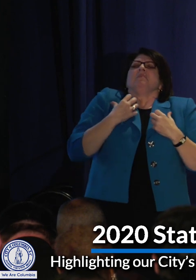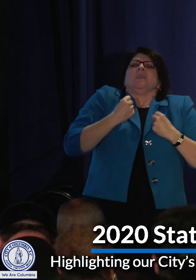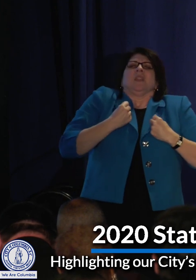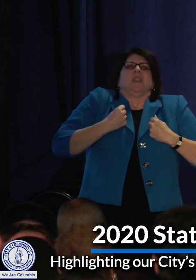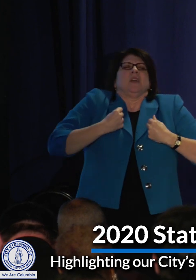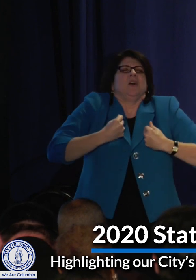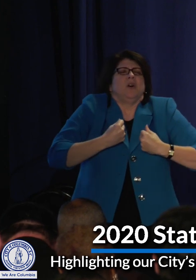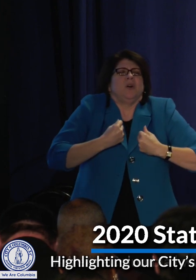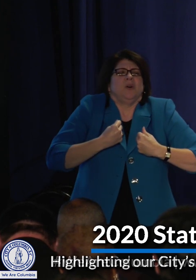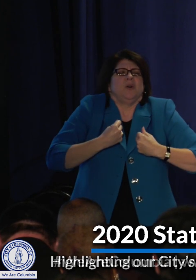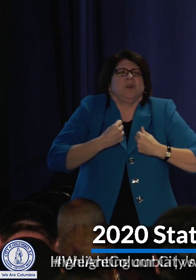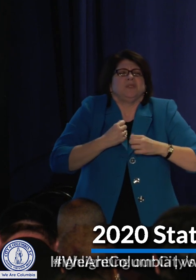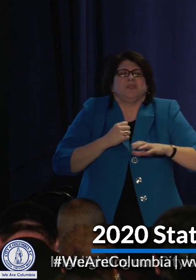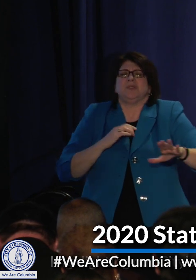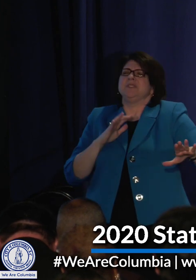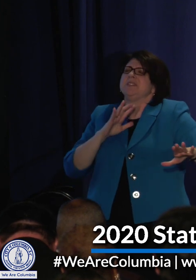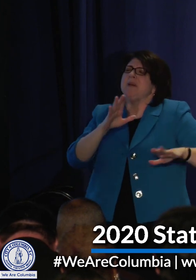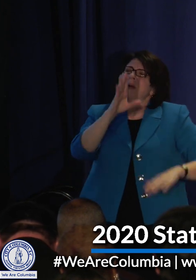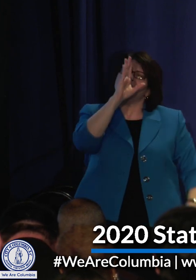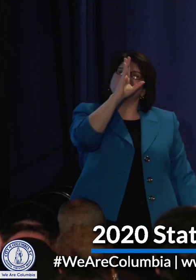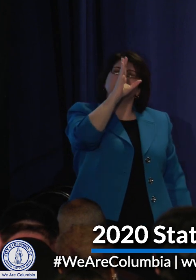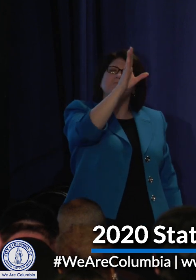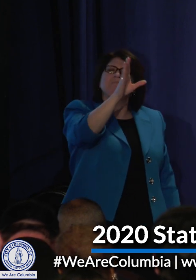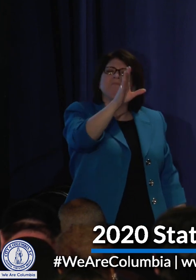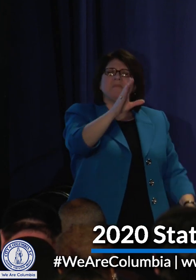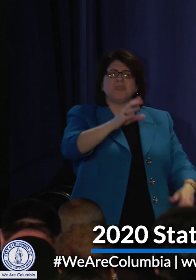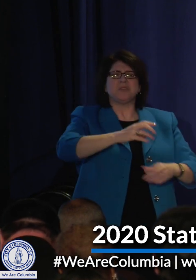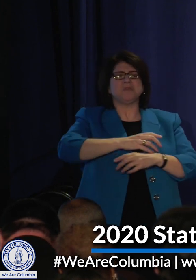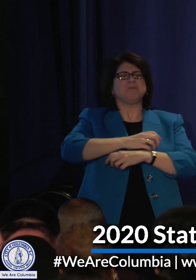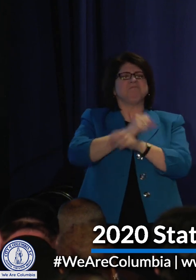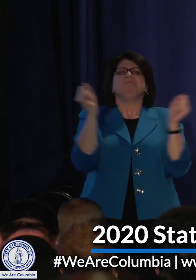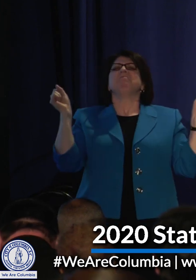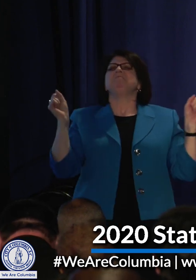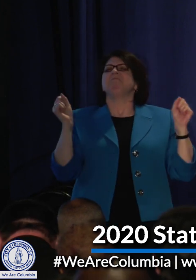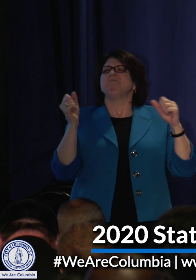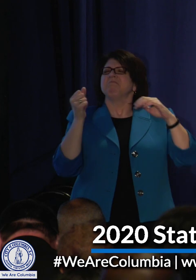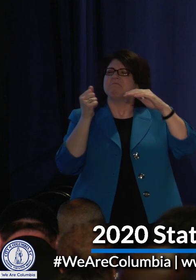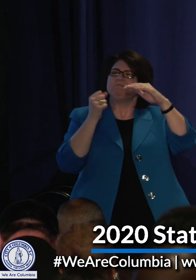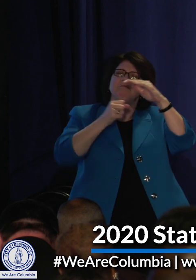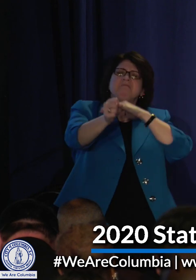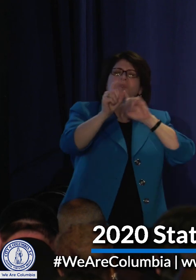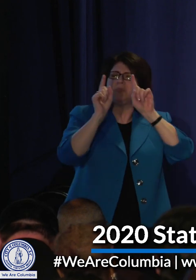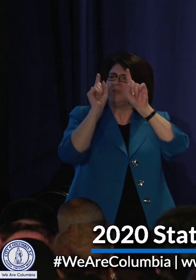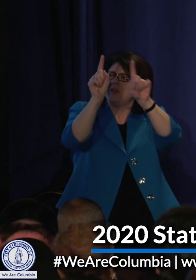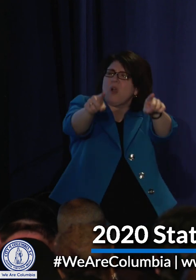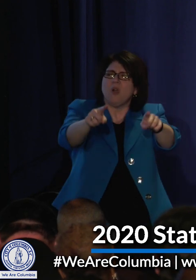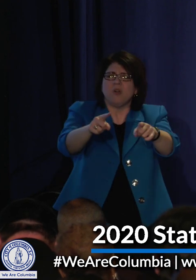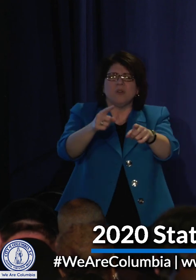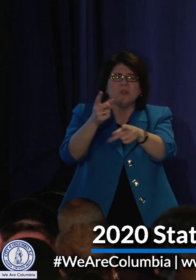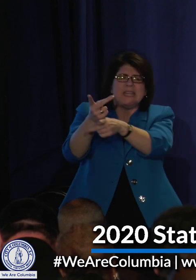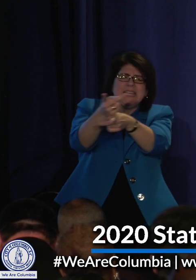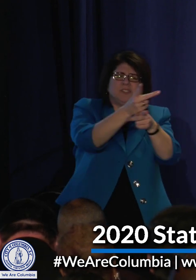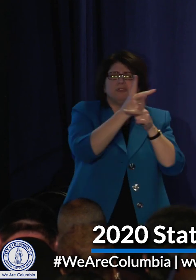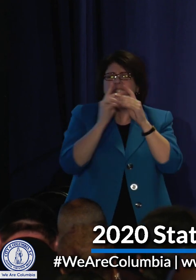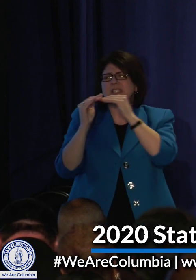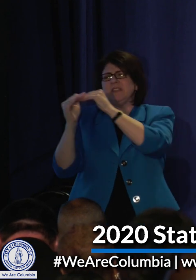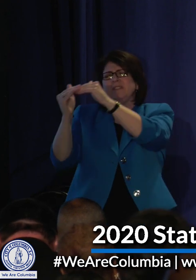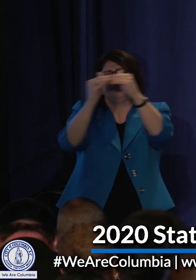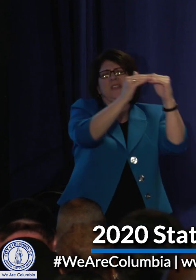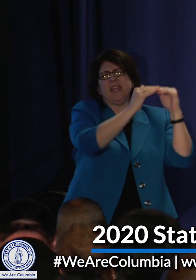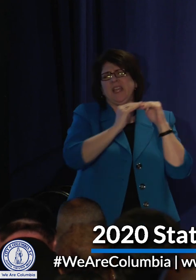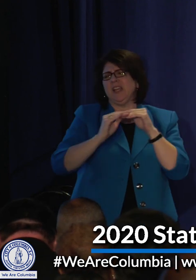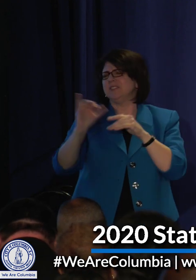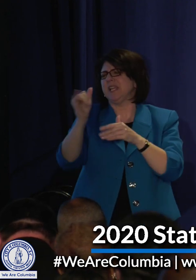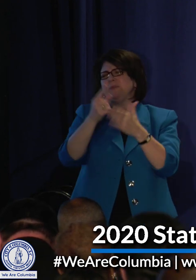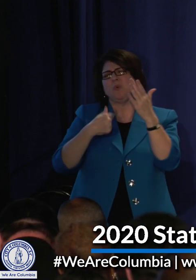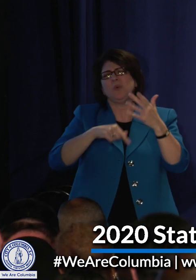a hand to those who are in need. We pray that you would give us the courage to treat others the way we long to be